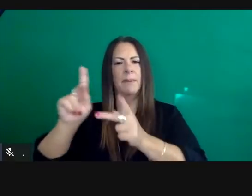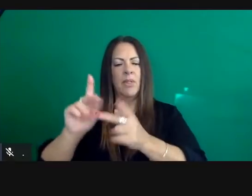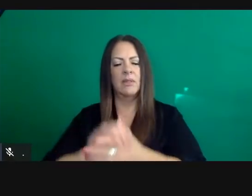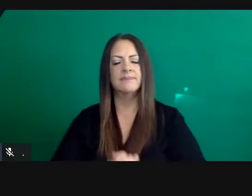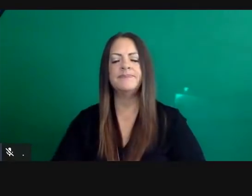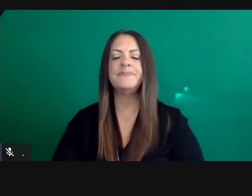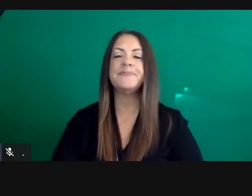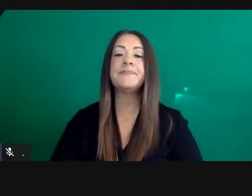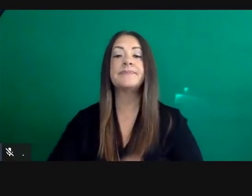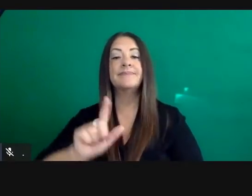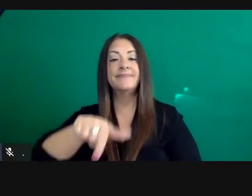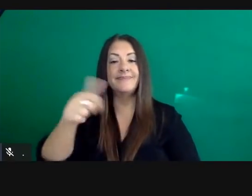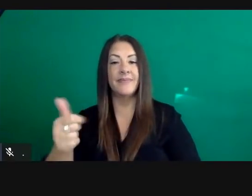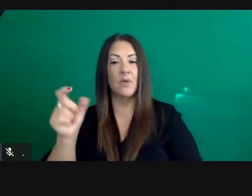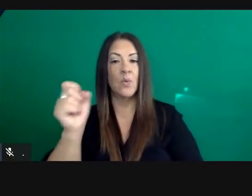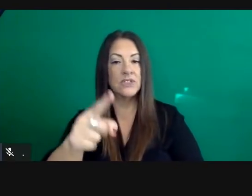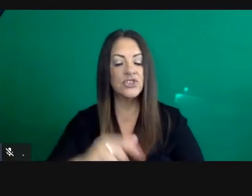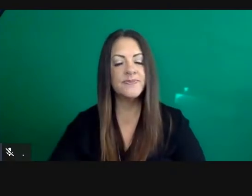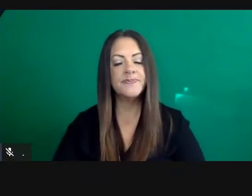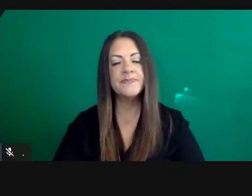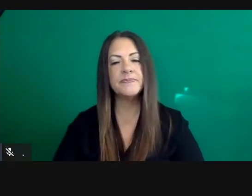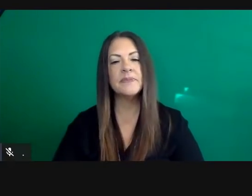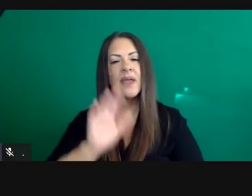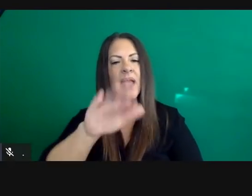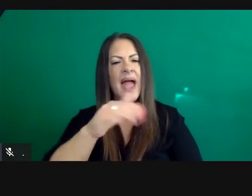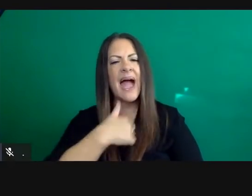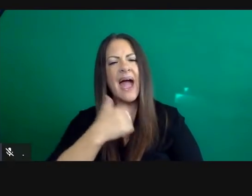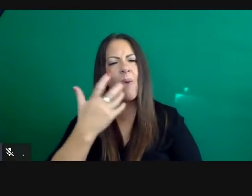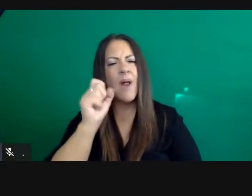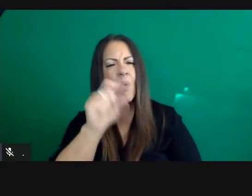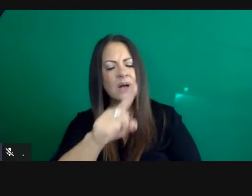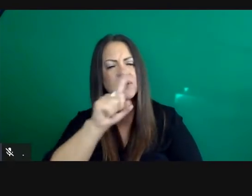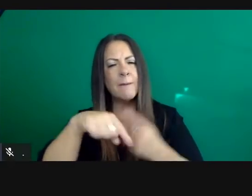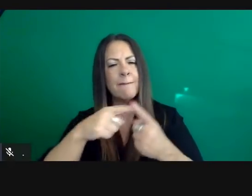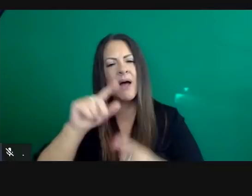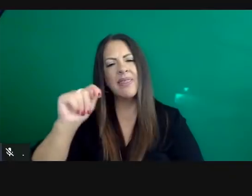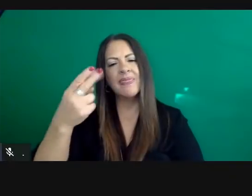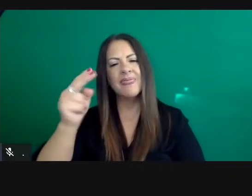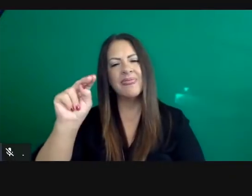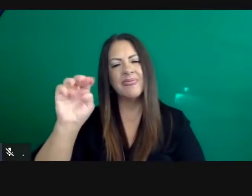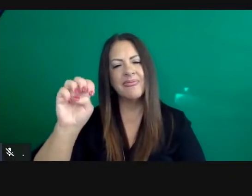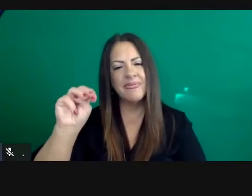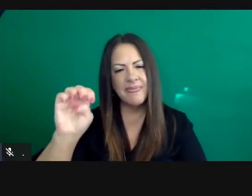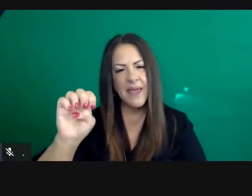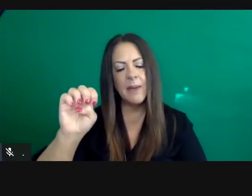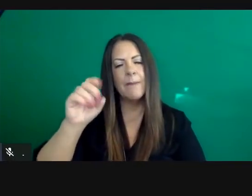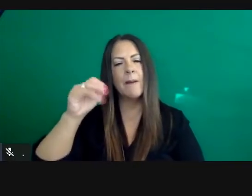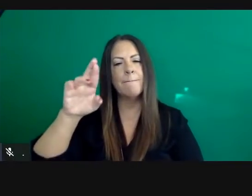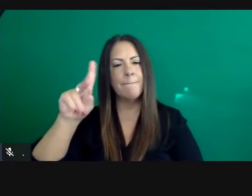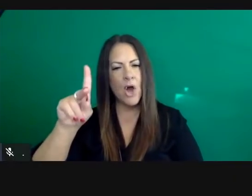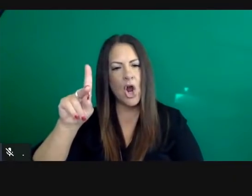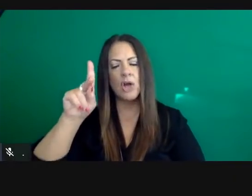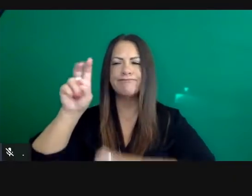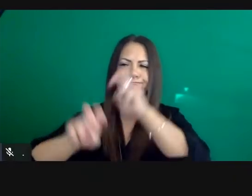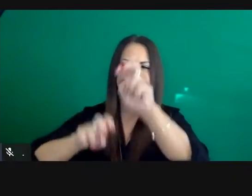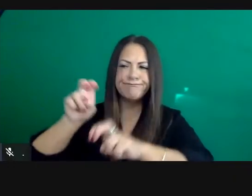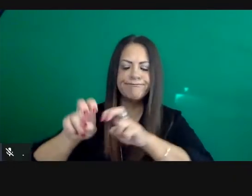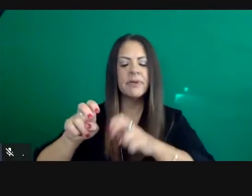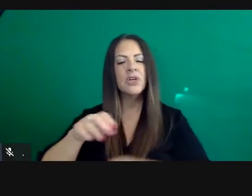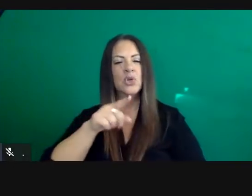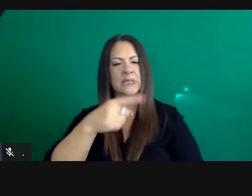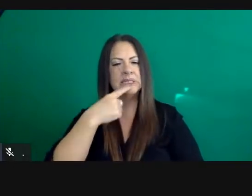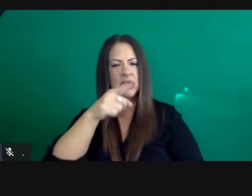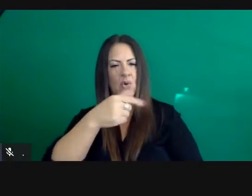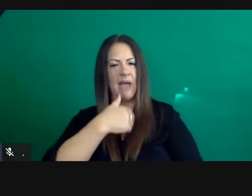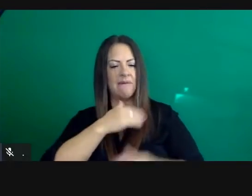Hey, Dr. Ghaly. I had a couple theme park related questions. You mentioned that a team went to Florida theme parks to help develop